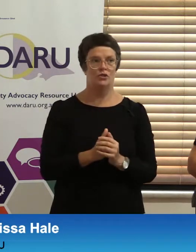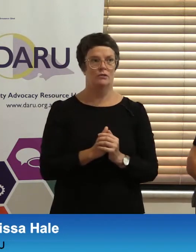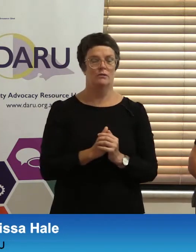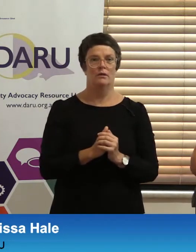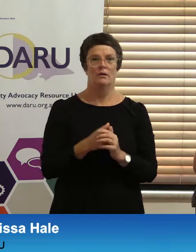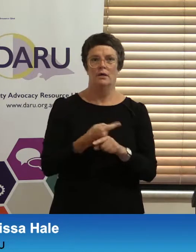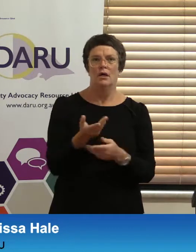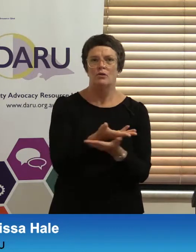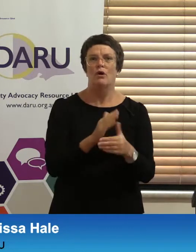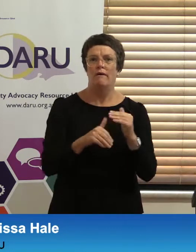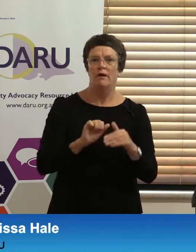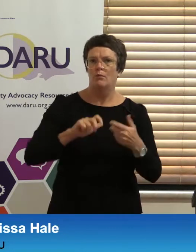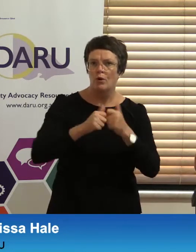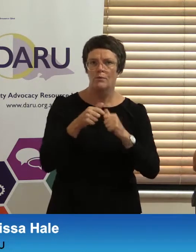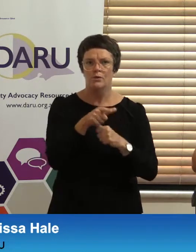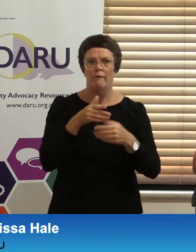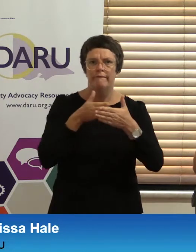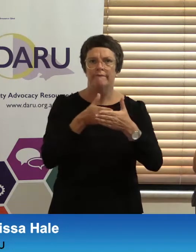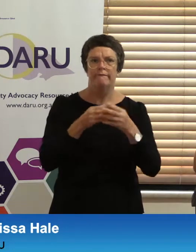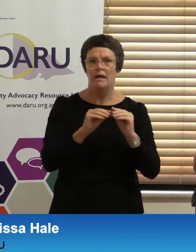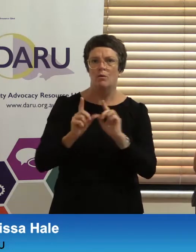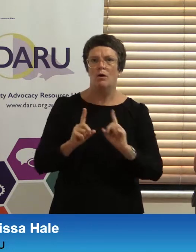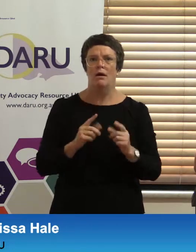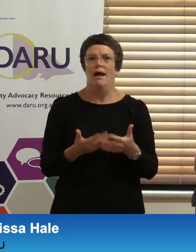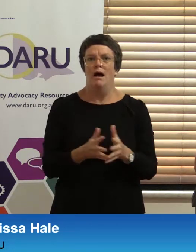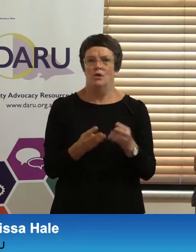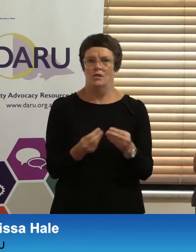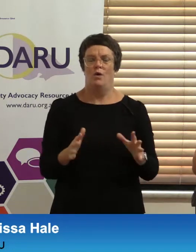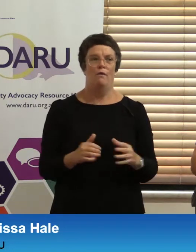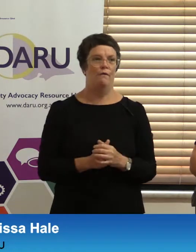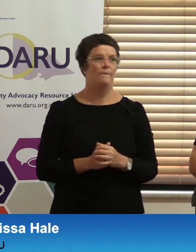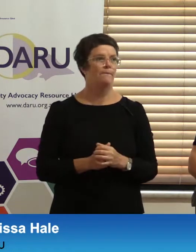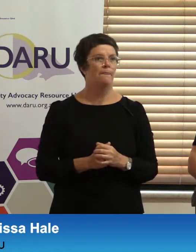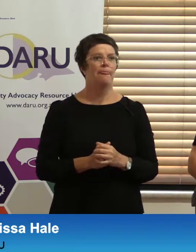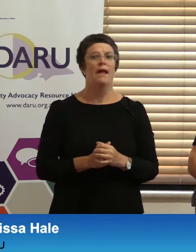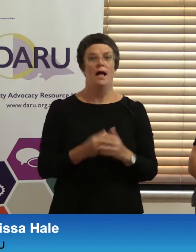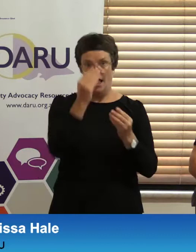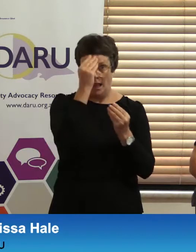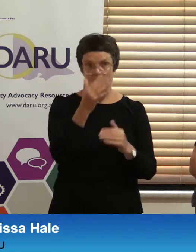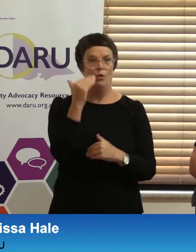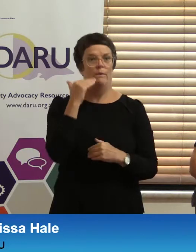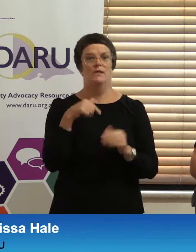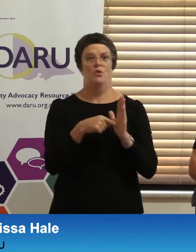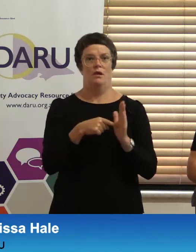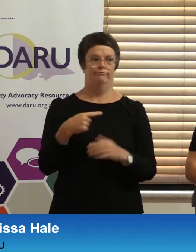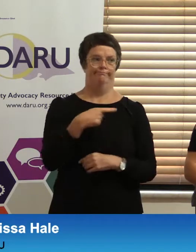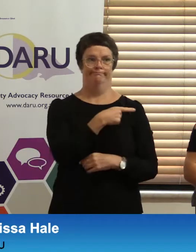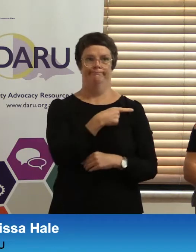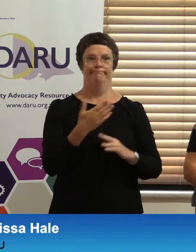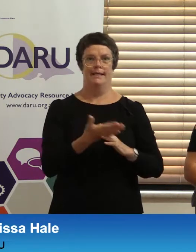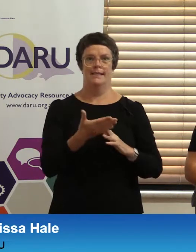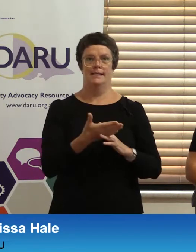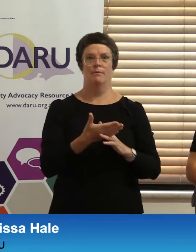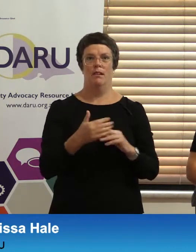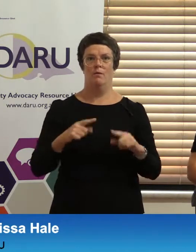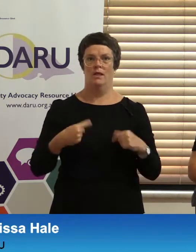I hand over to Stephanie, a few little housekeeping things. The women's toilets and accessible toilets are at the front of the